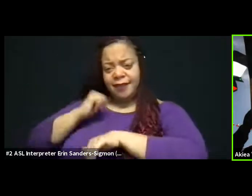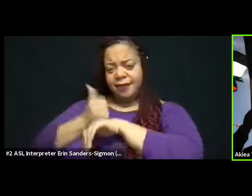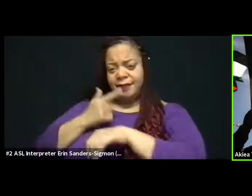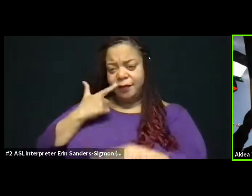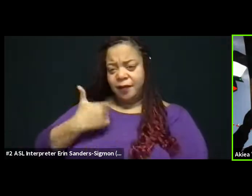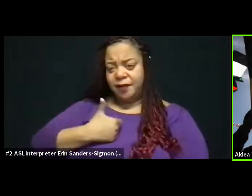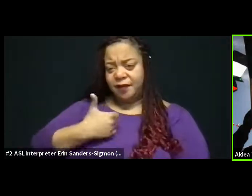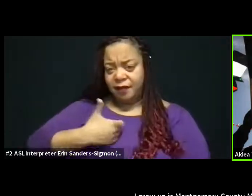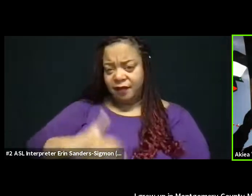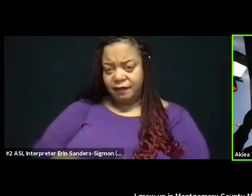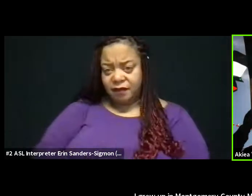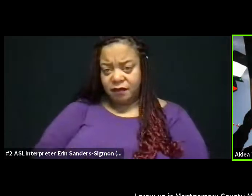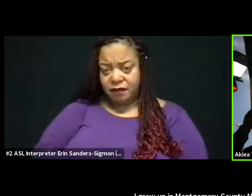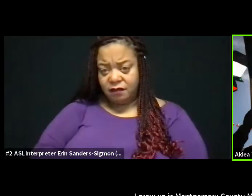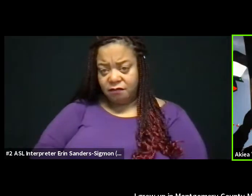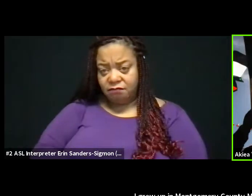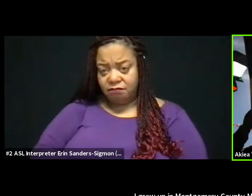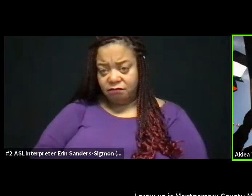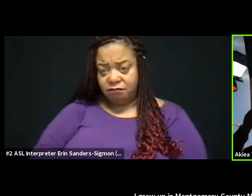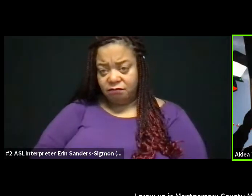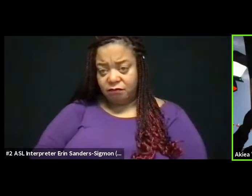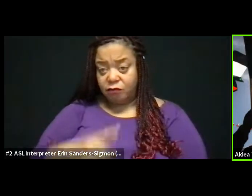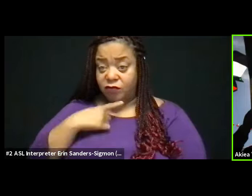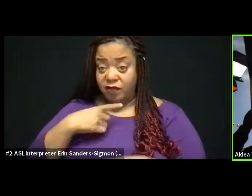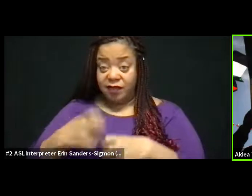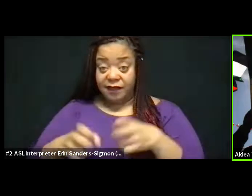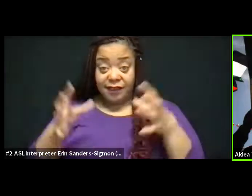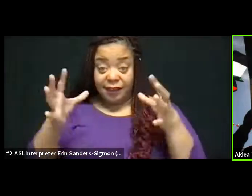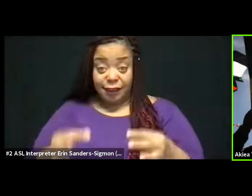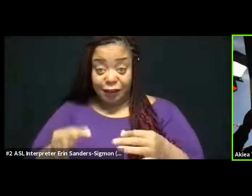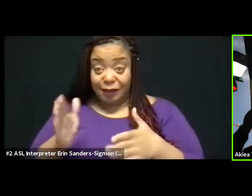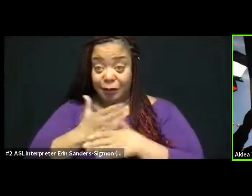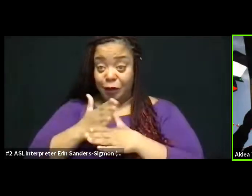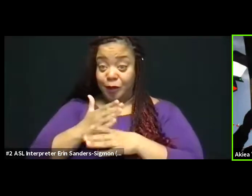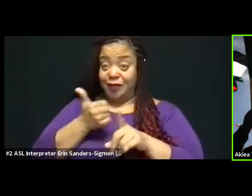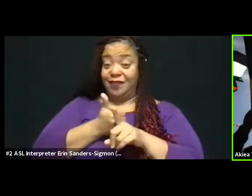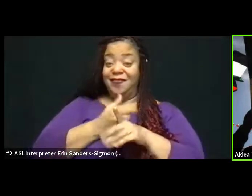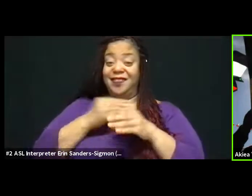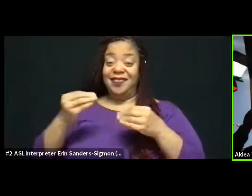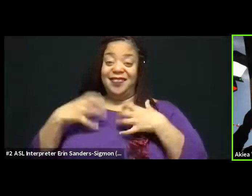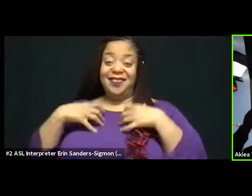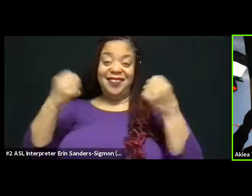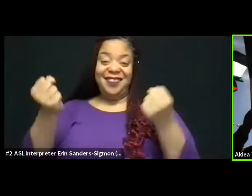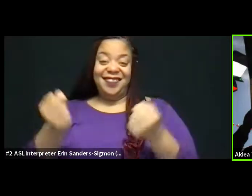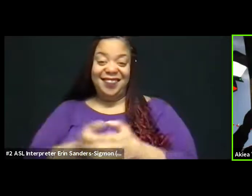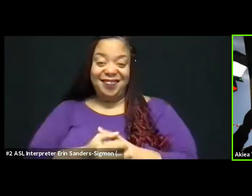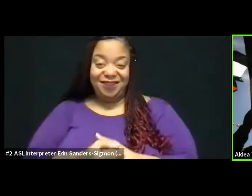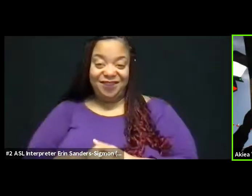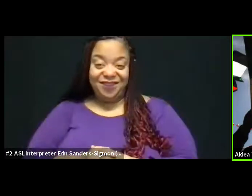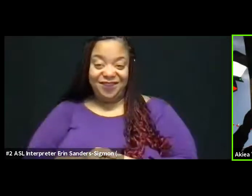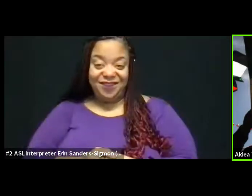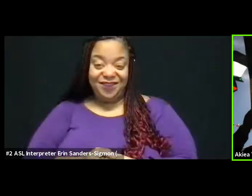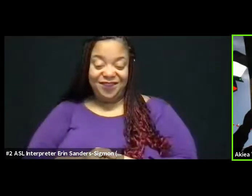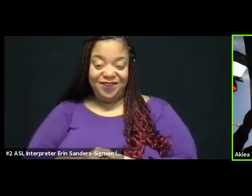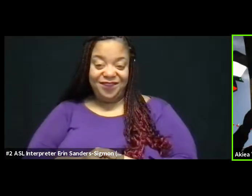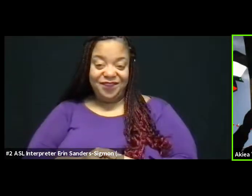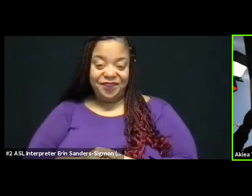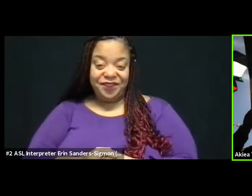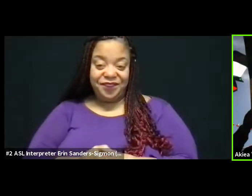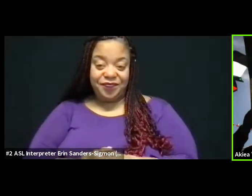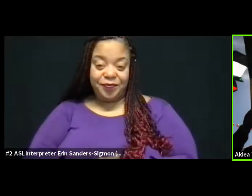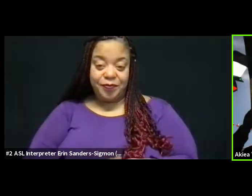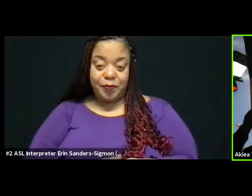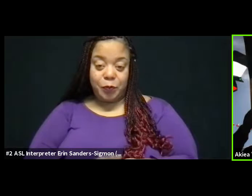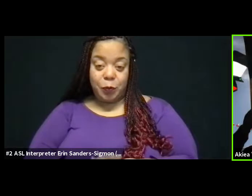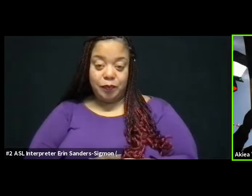wasn't as good for kids as I had previously been because of my own spirit essentially